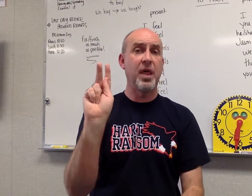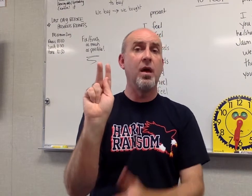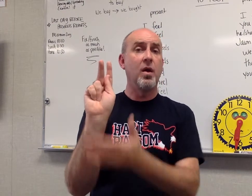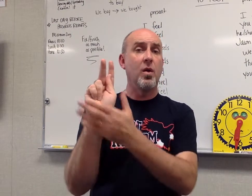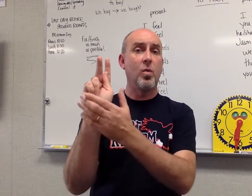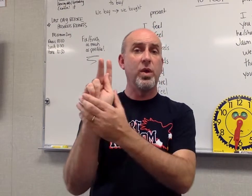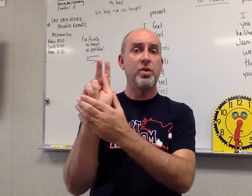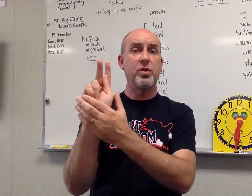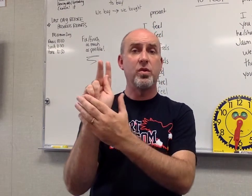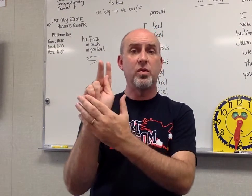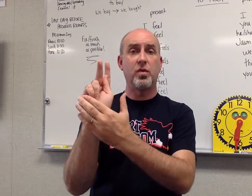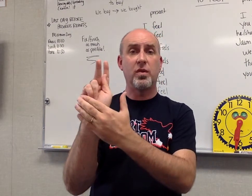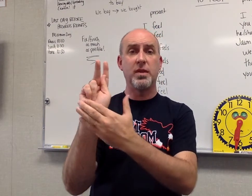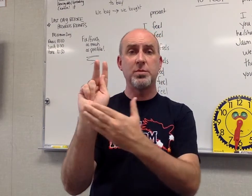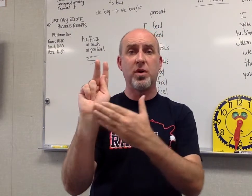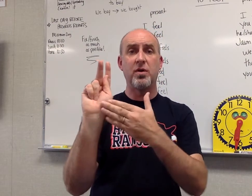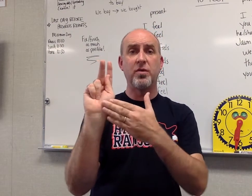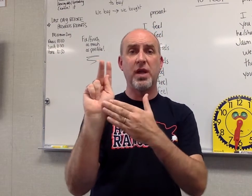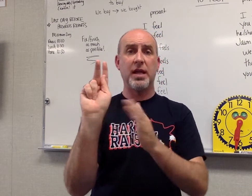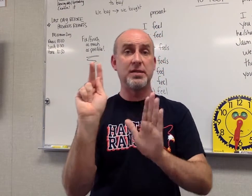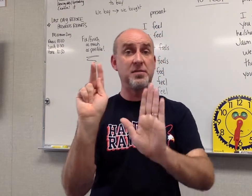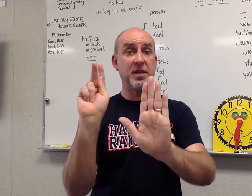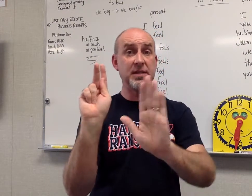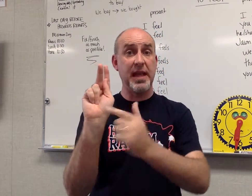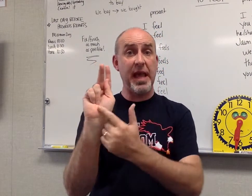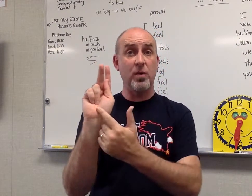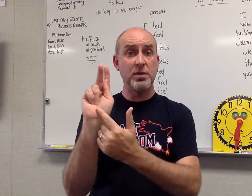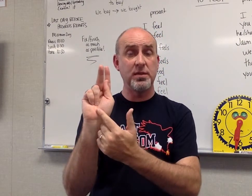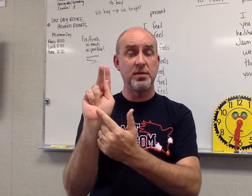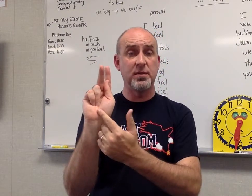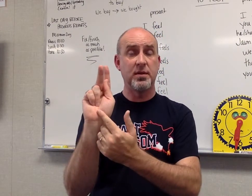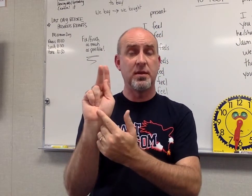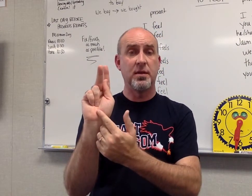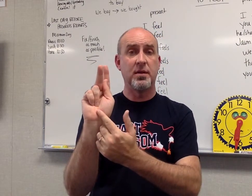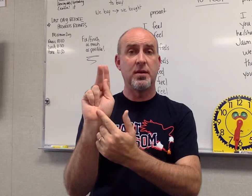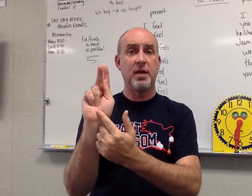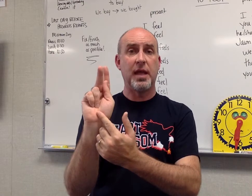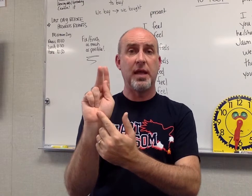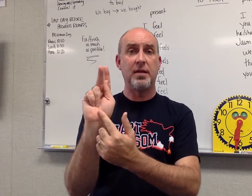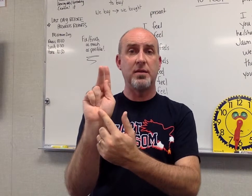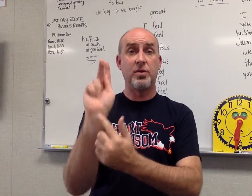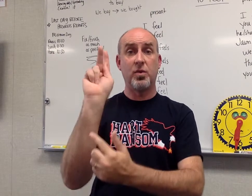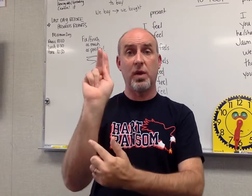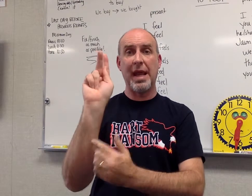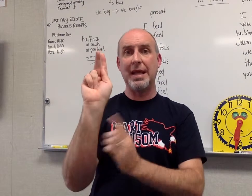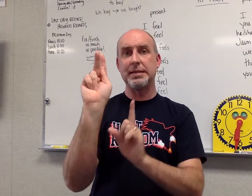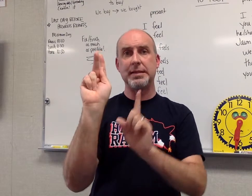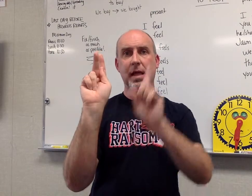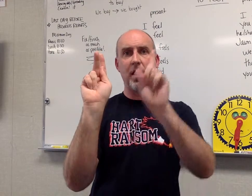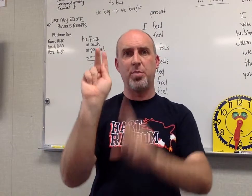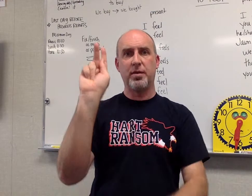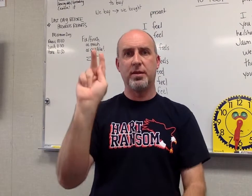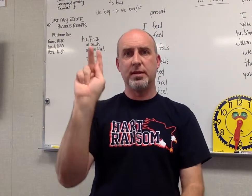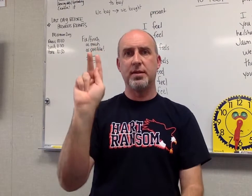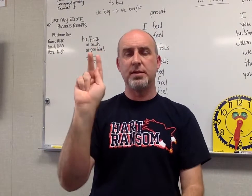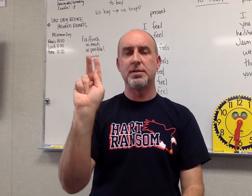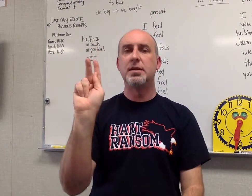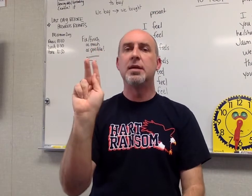When this part of your hand is facing out, and your hand is up like this,